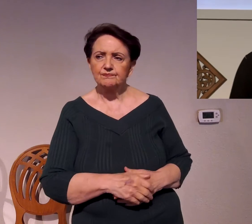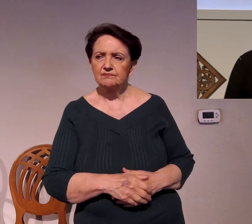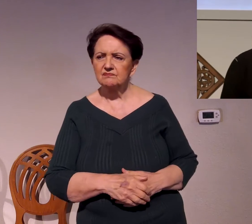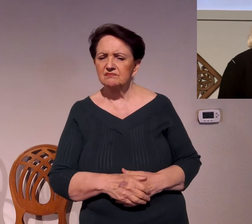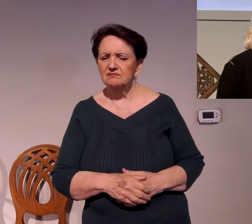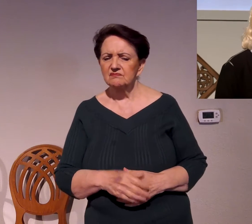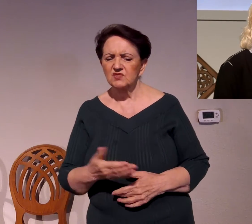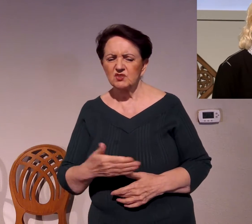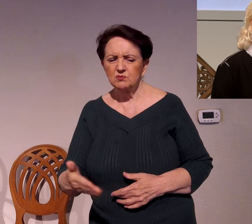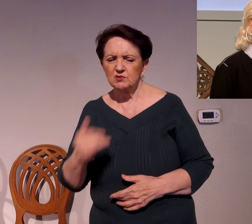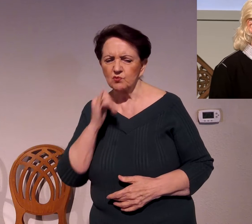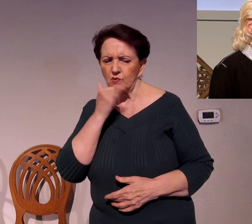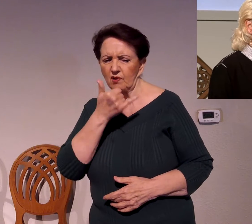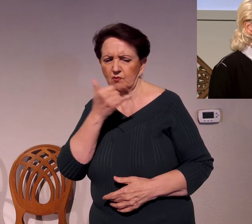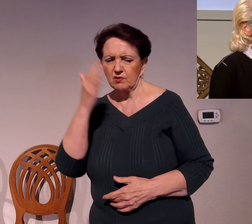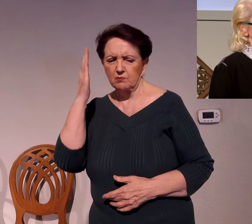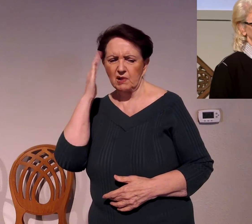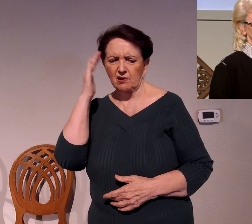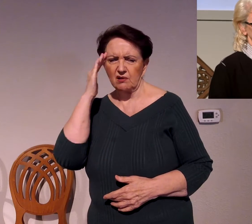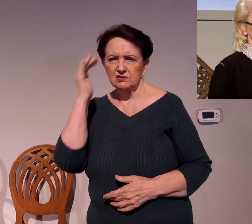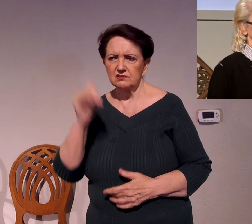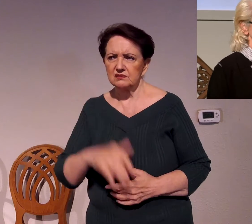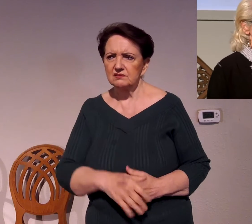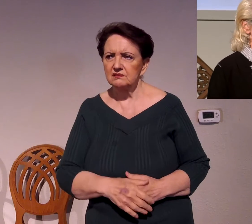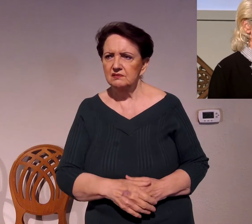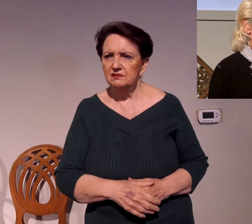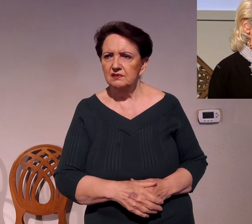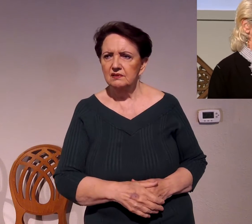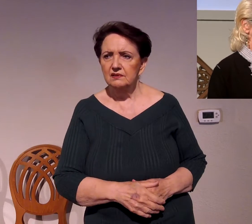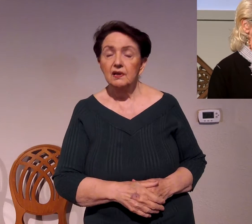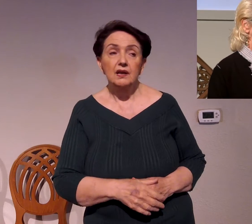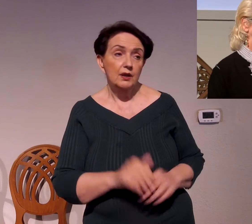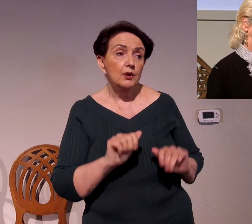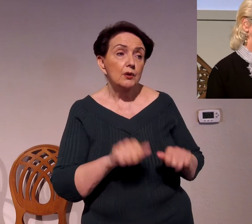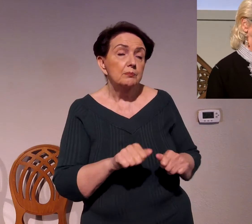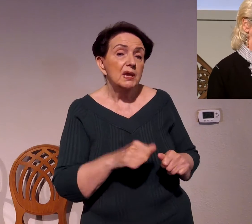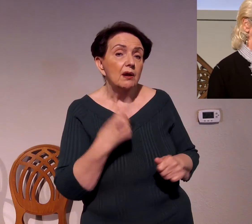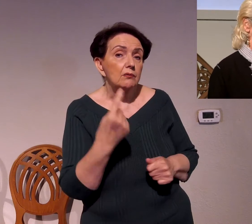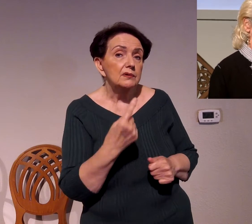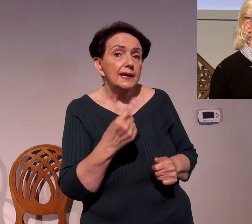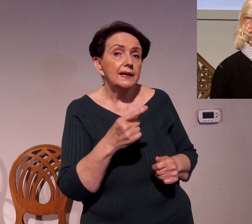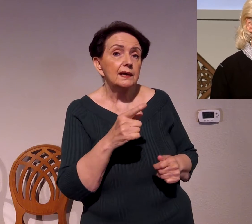something wrong with my consciousness. It could be that it's just the canceled flight.